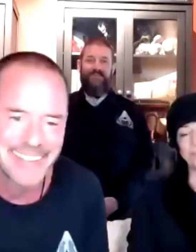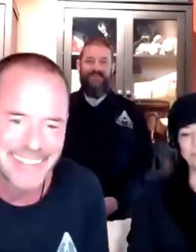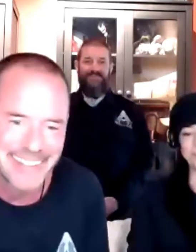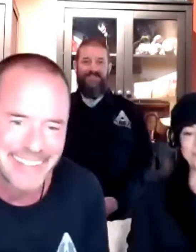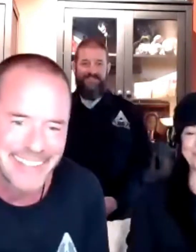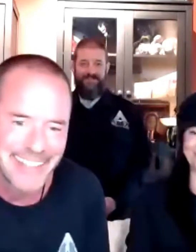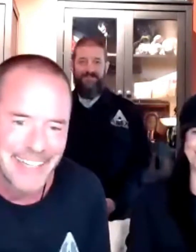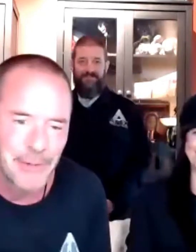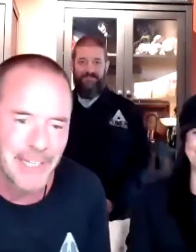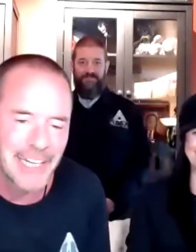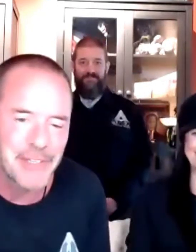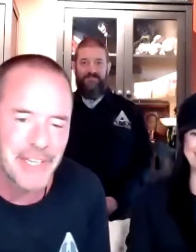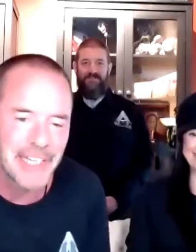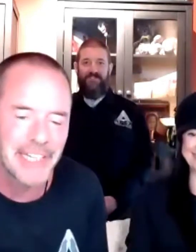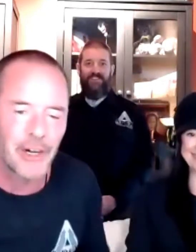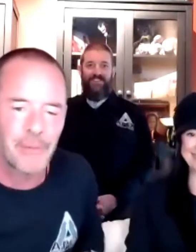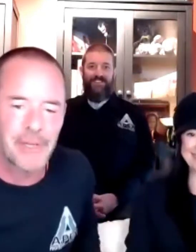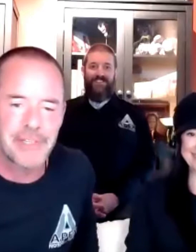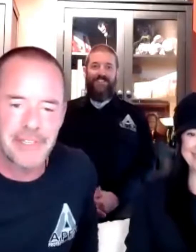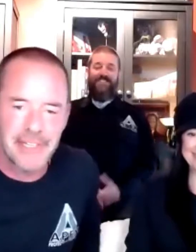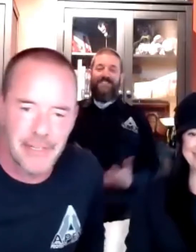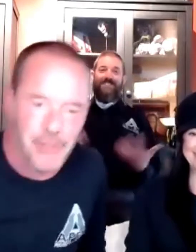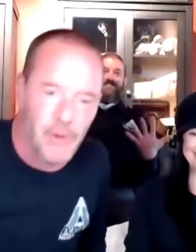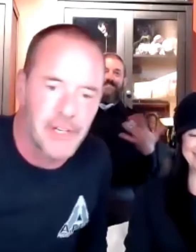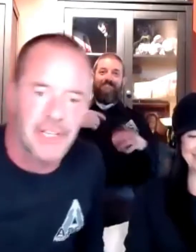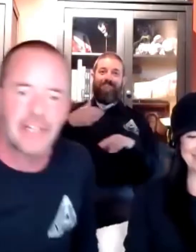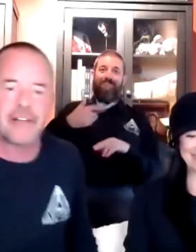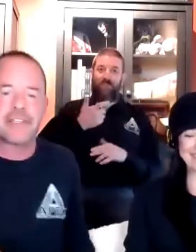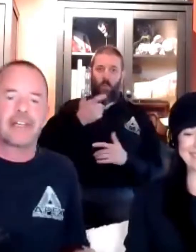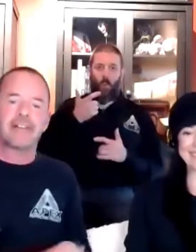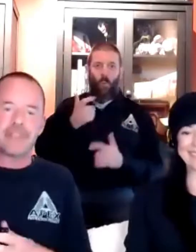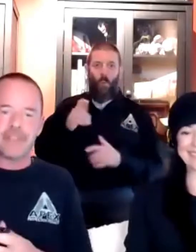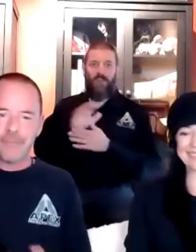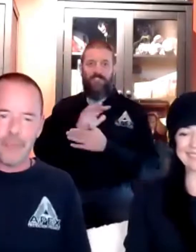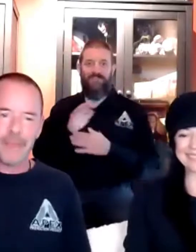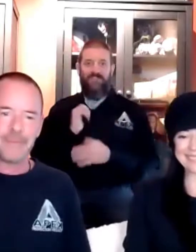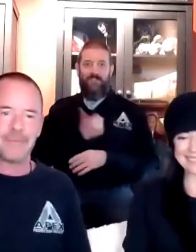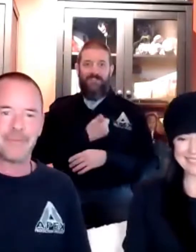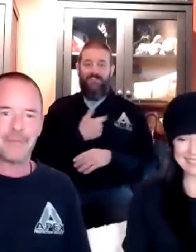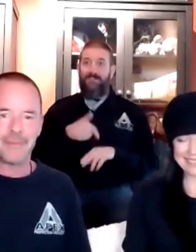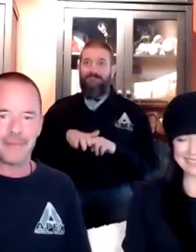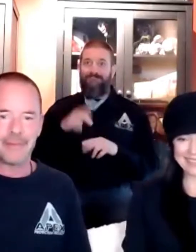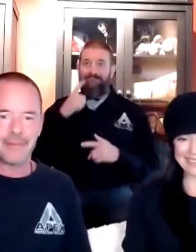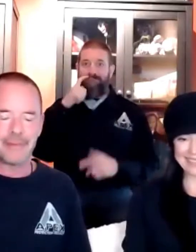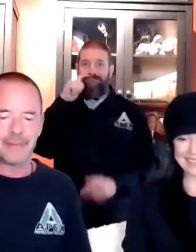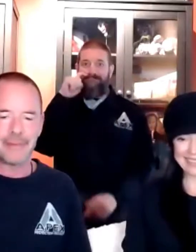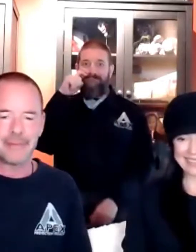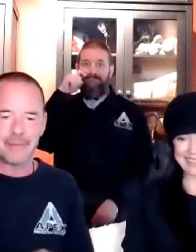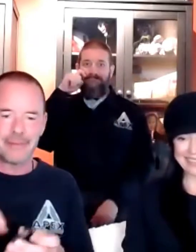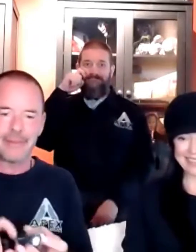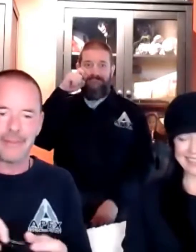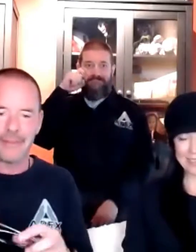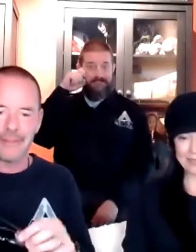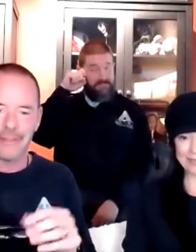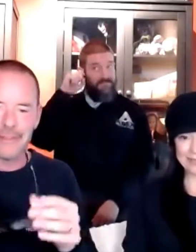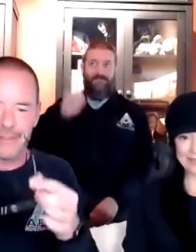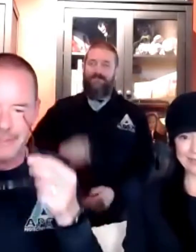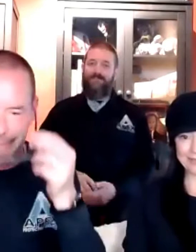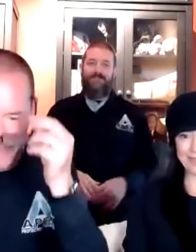they were adorable. I remember the first time I went to your house to visit you, it was to see those two little Muppets, and I can't believe how grown up they